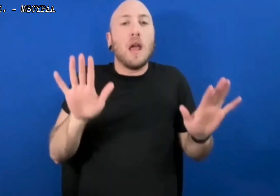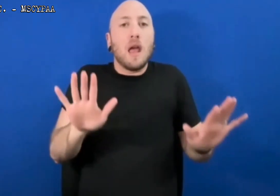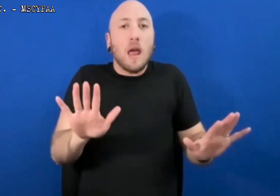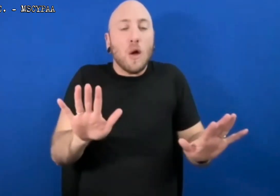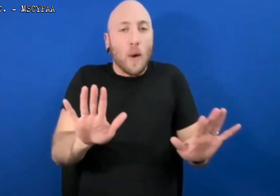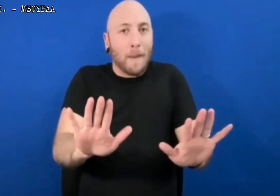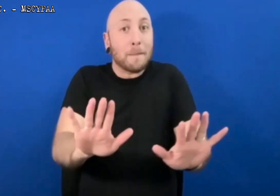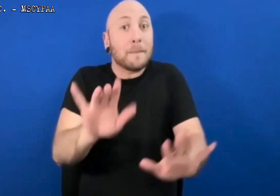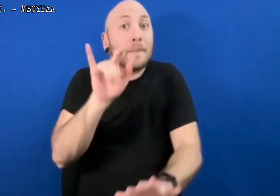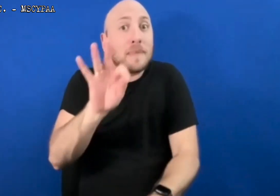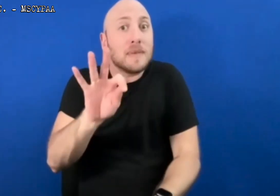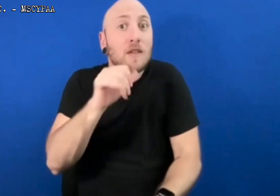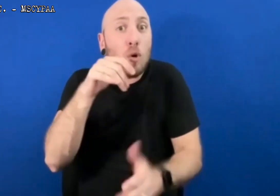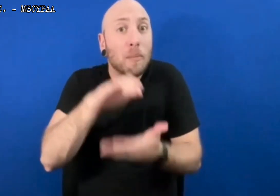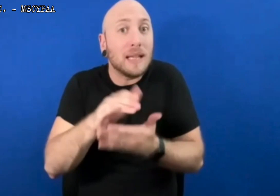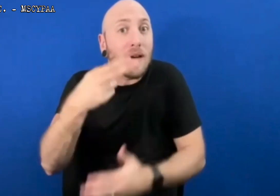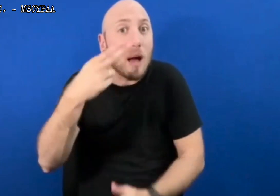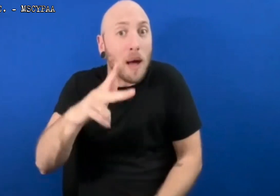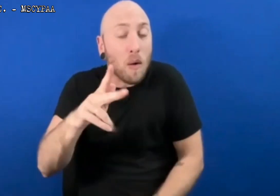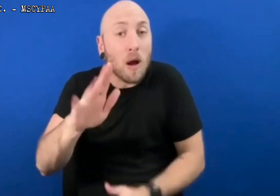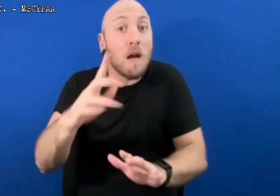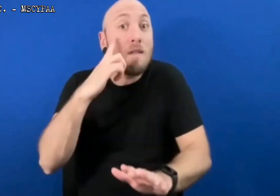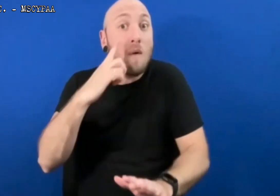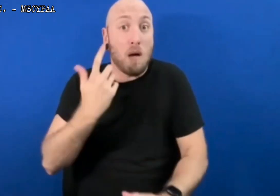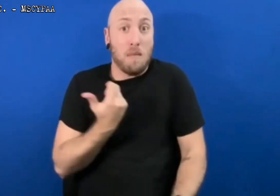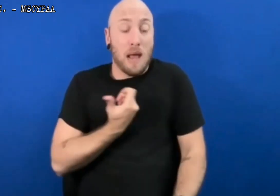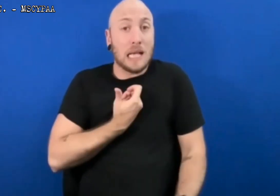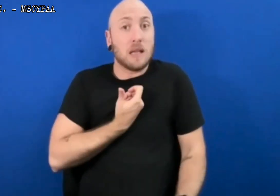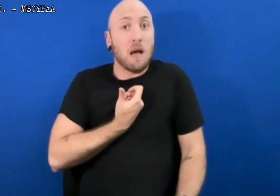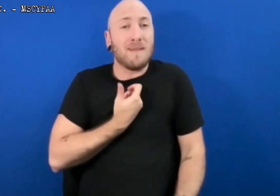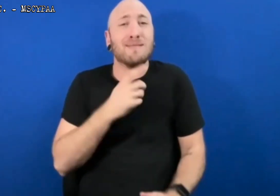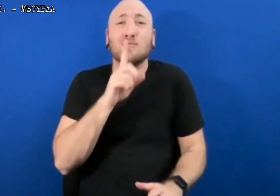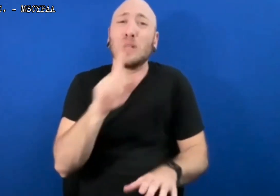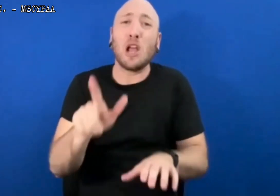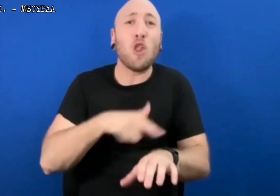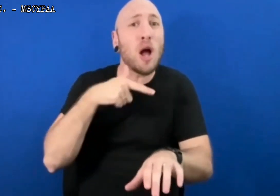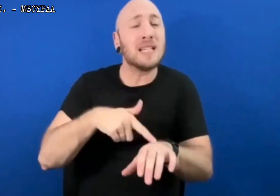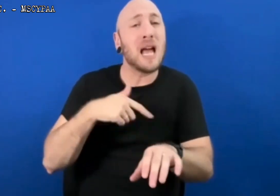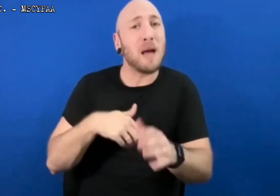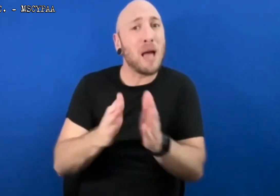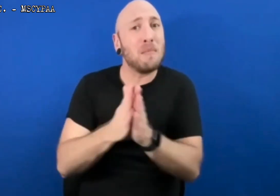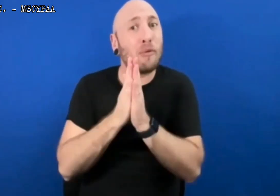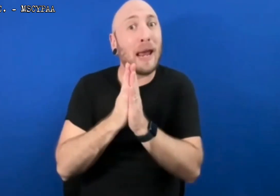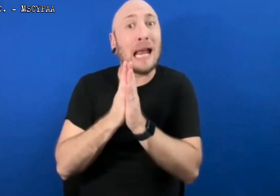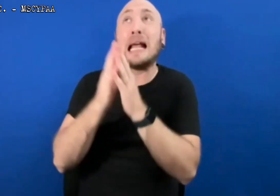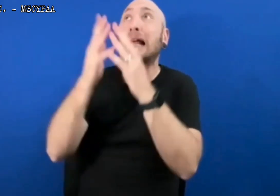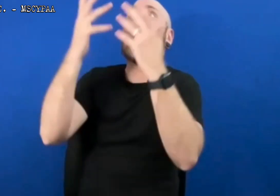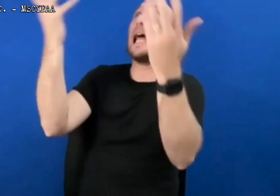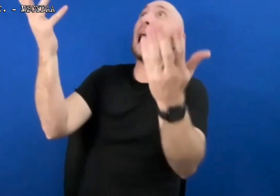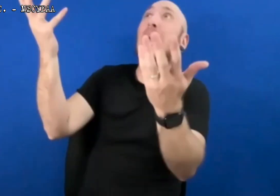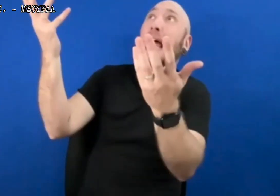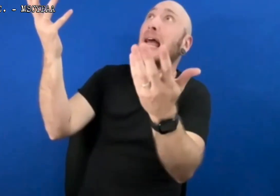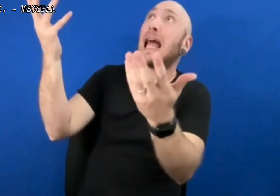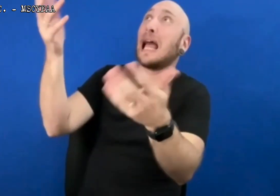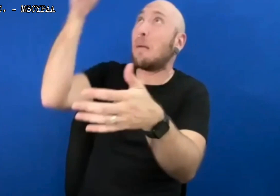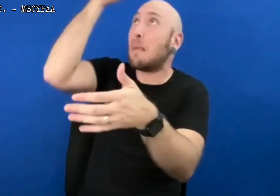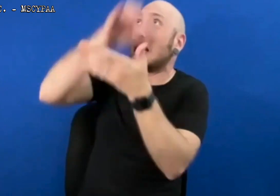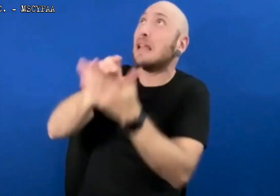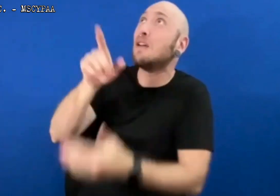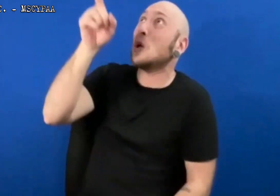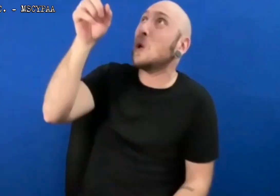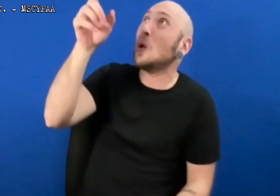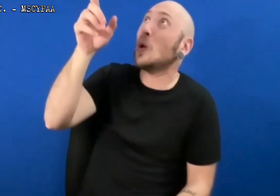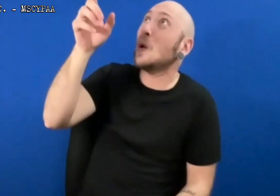in a higher power, like for me, it's like, I prayed to something I, didn't believe in and got results I